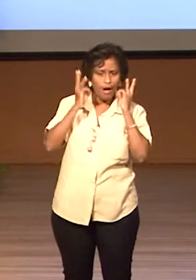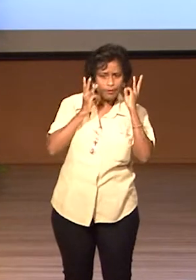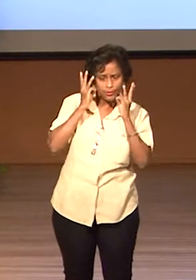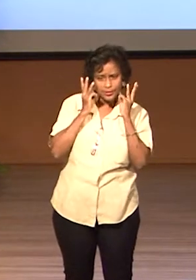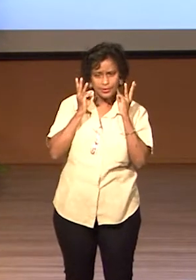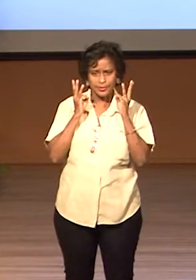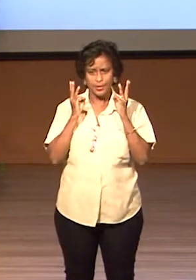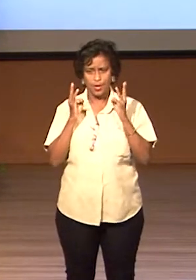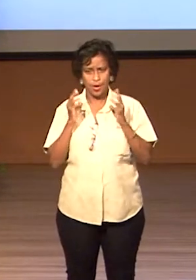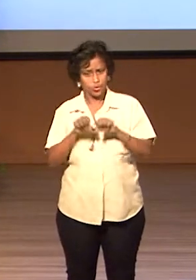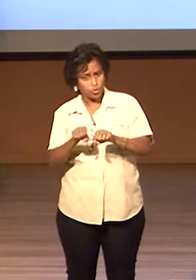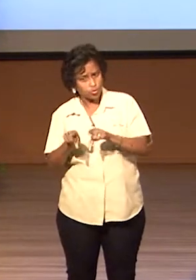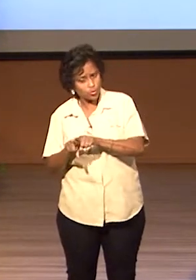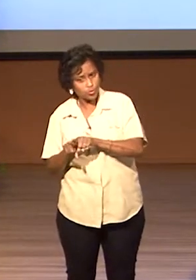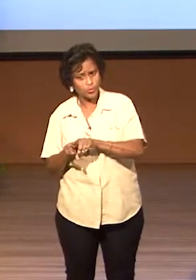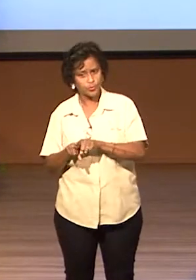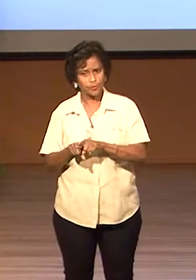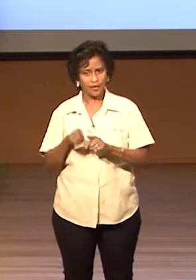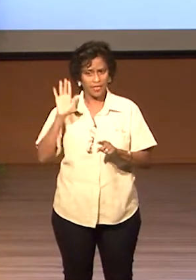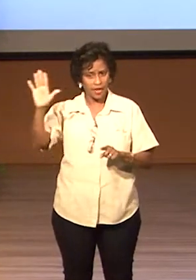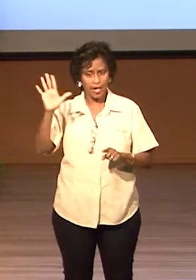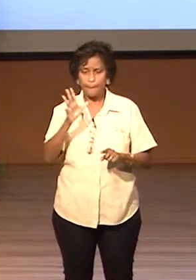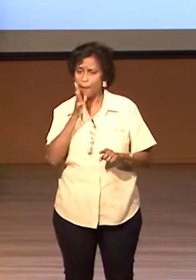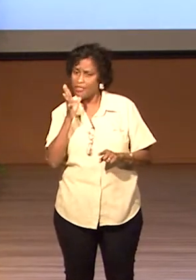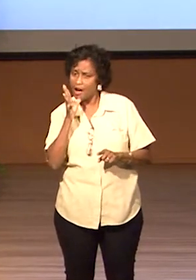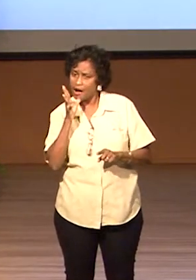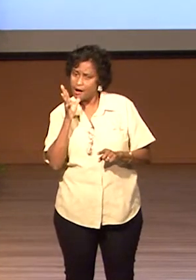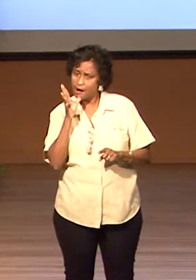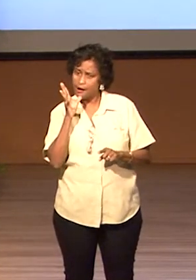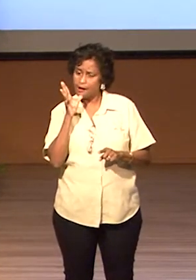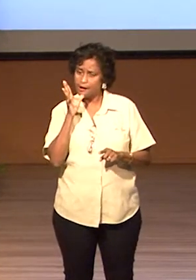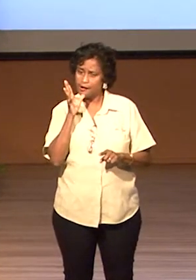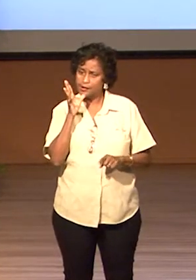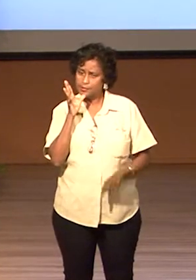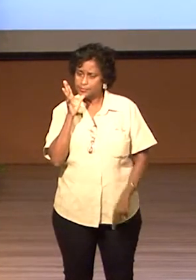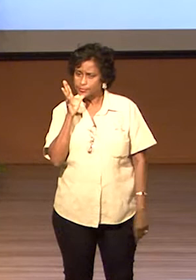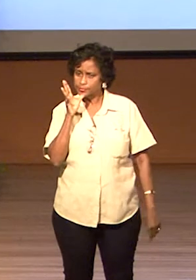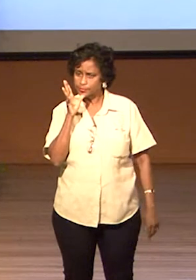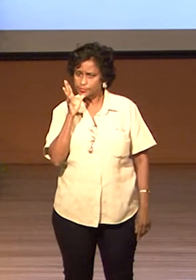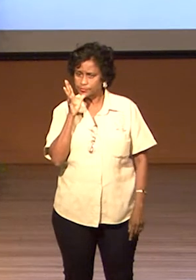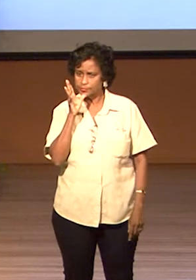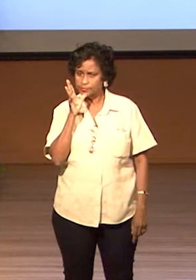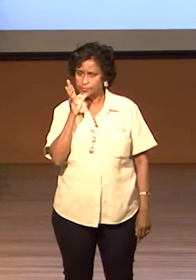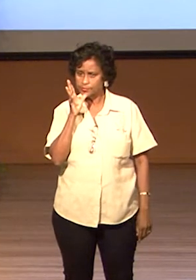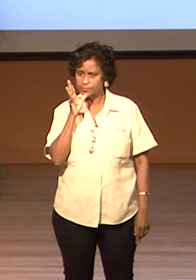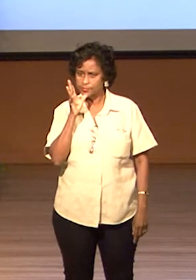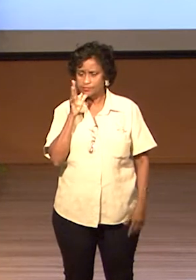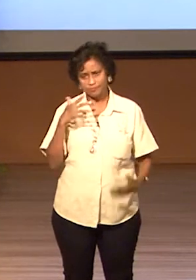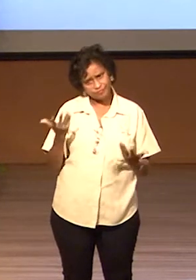interestingly, it said that his mother had a big impact on how he saw himself, because